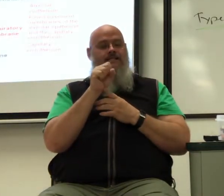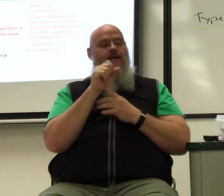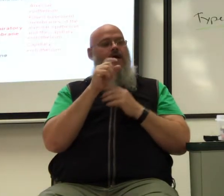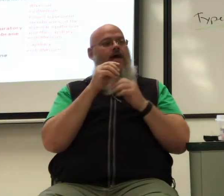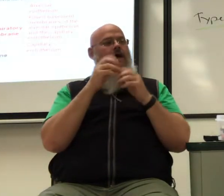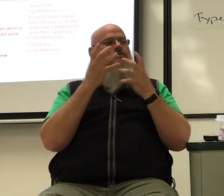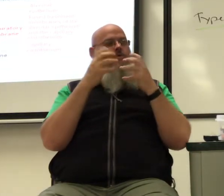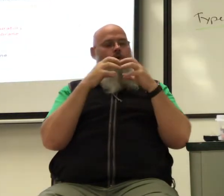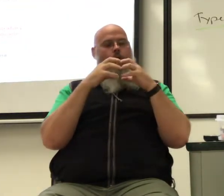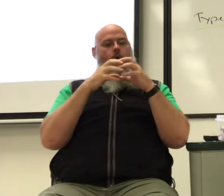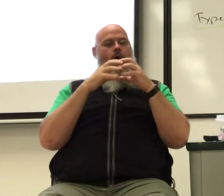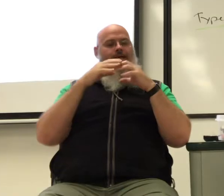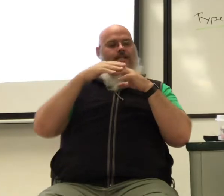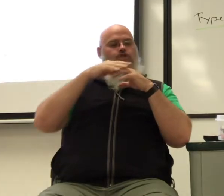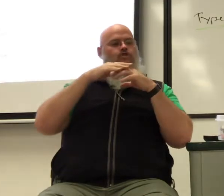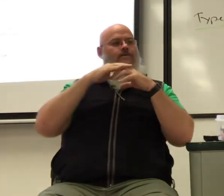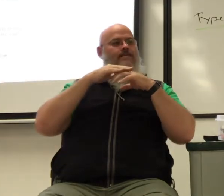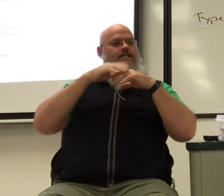tension of all the water vapor